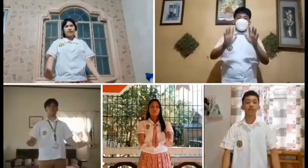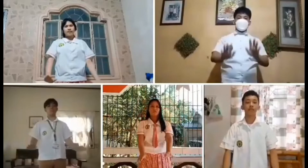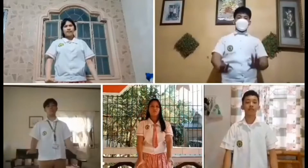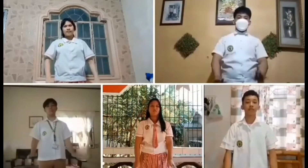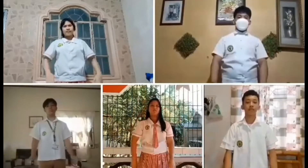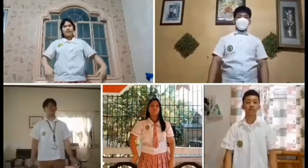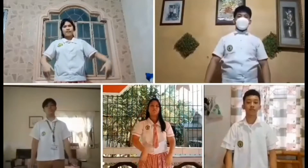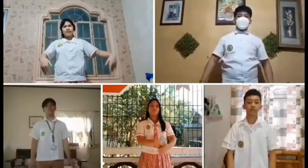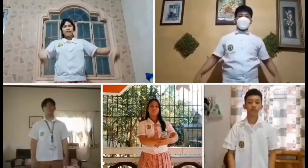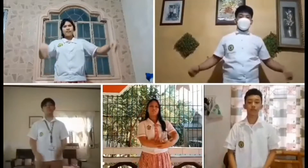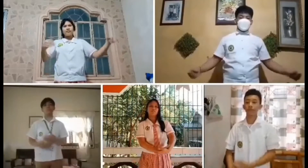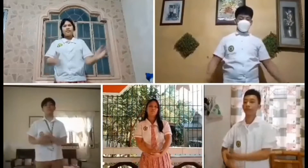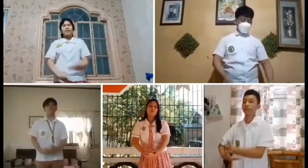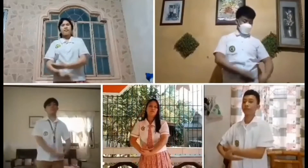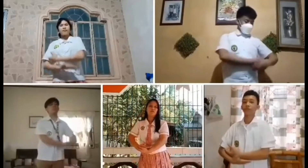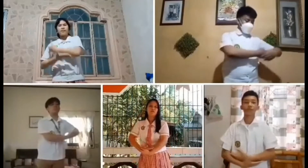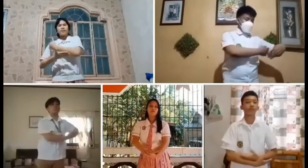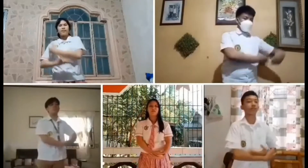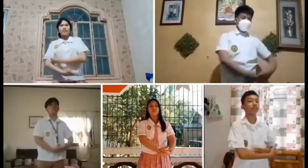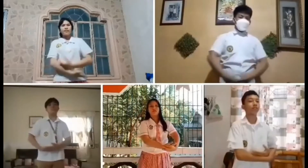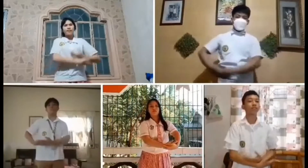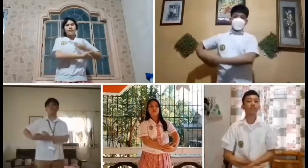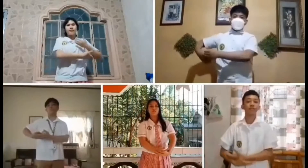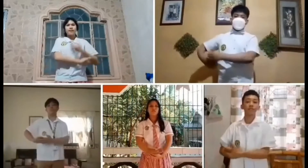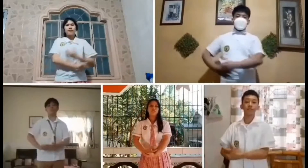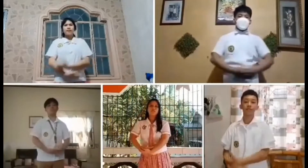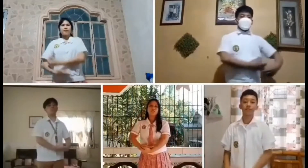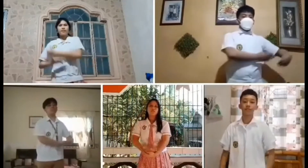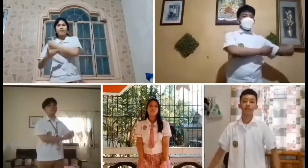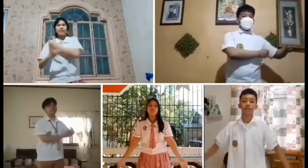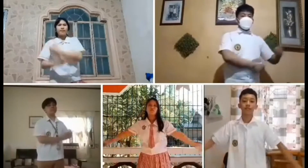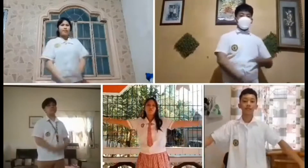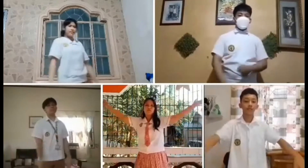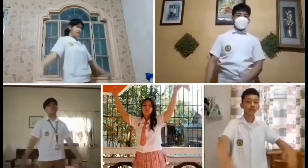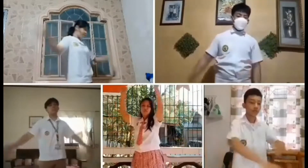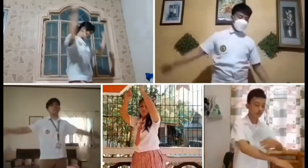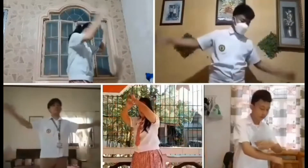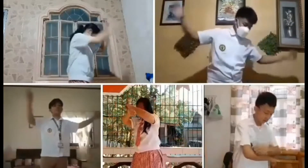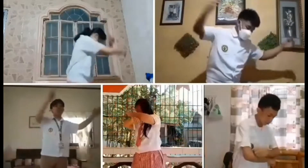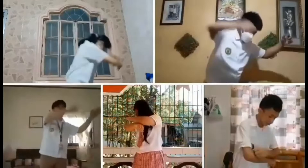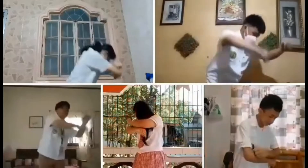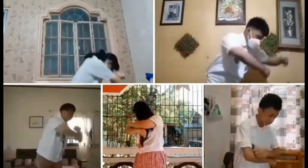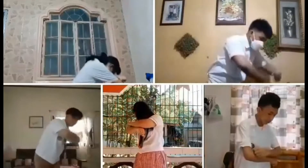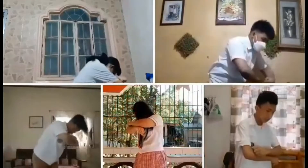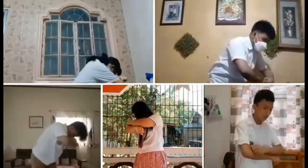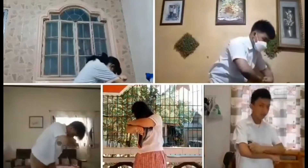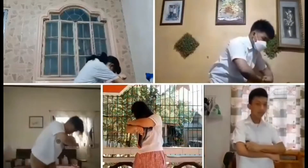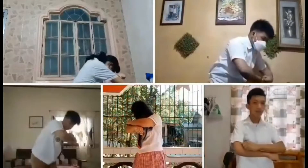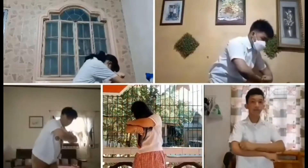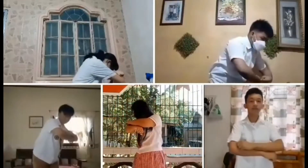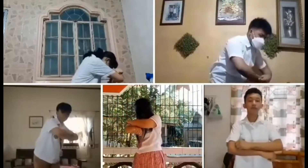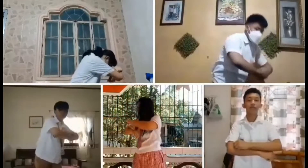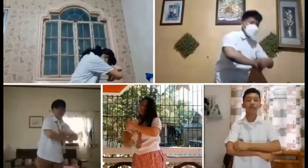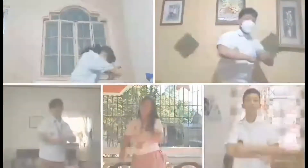flood? While a mother tightly holds her child.